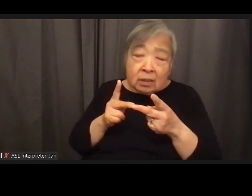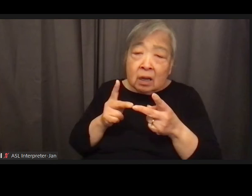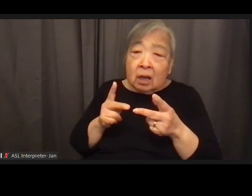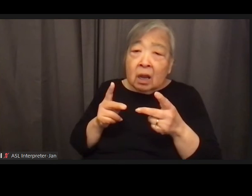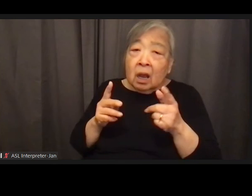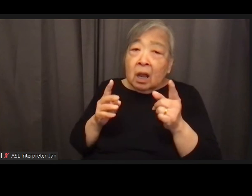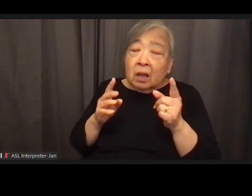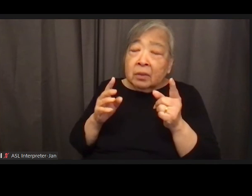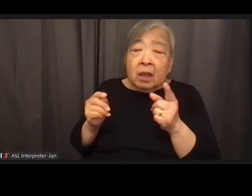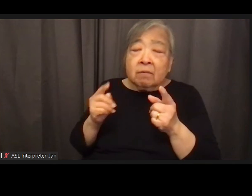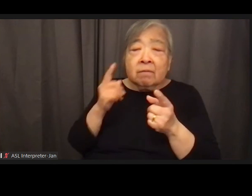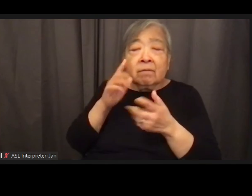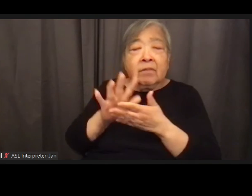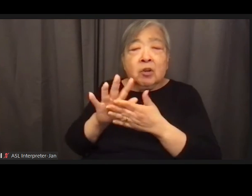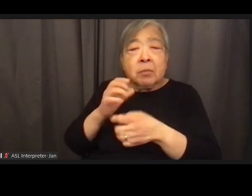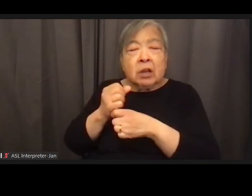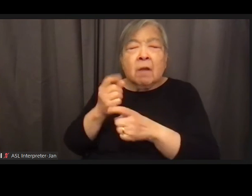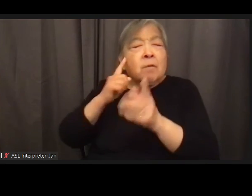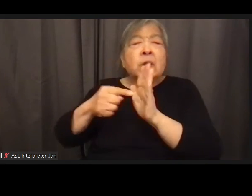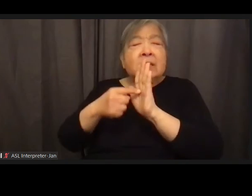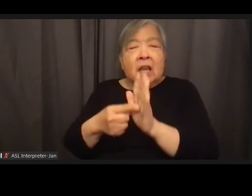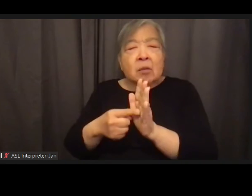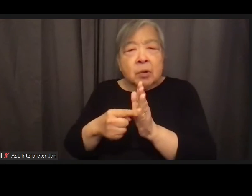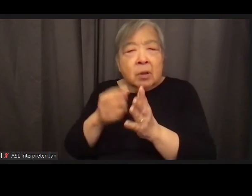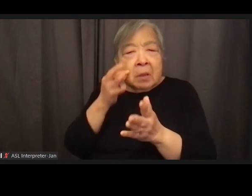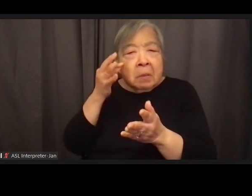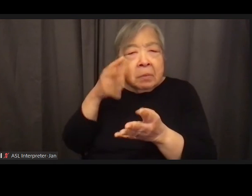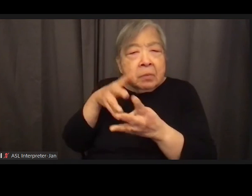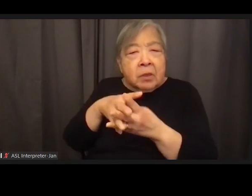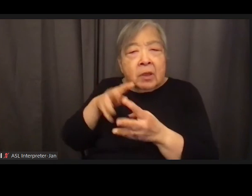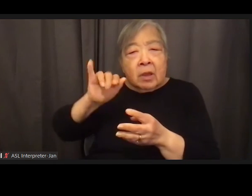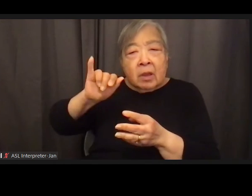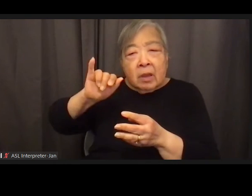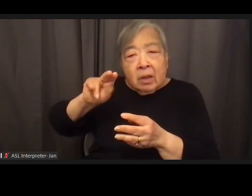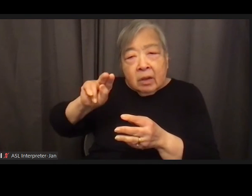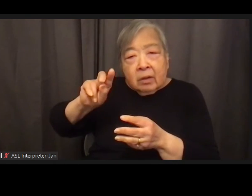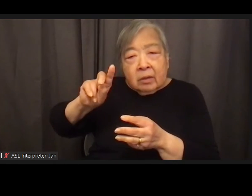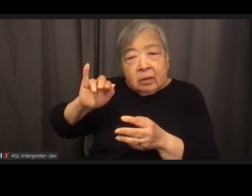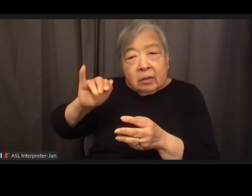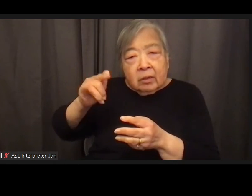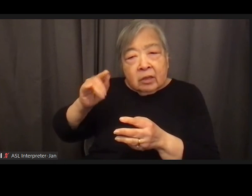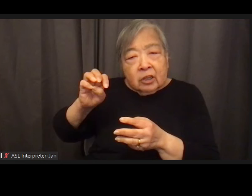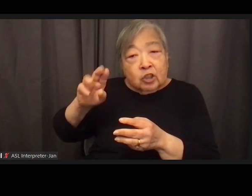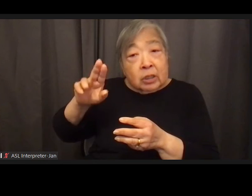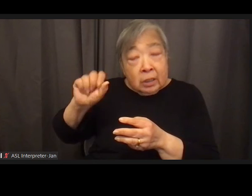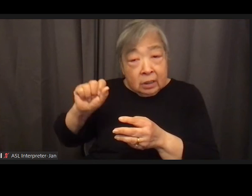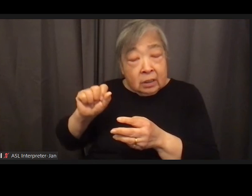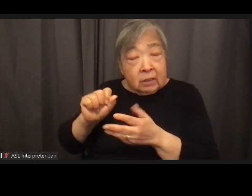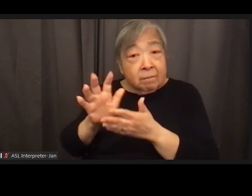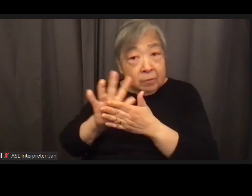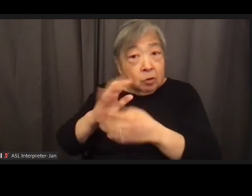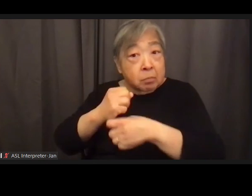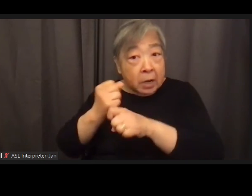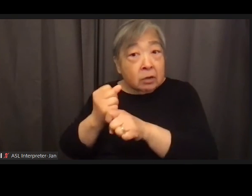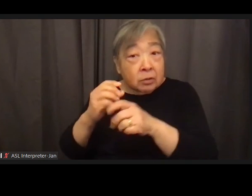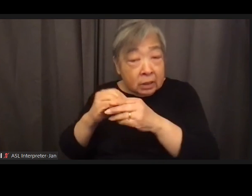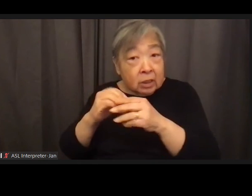for example, the indigenous filmmakers in Australia is a fabulous